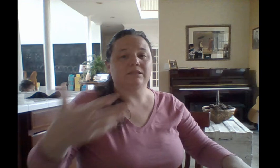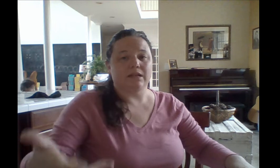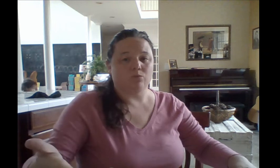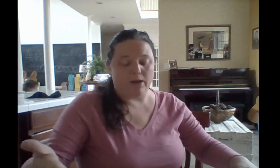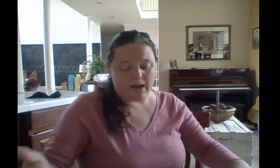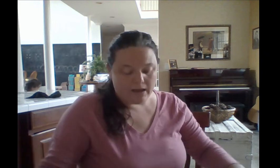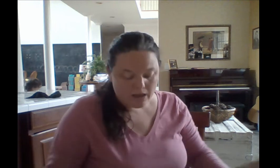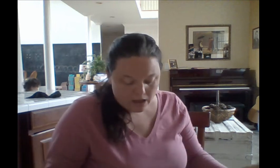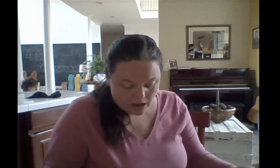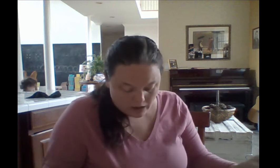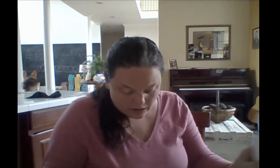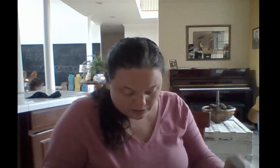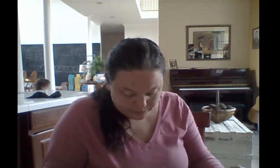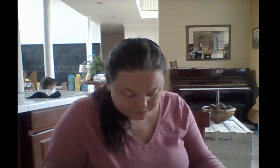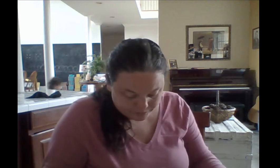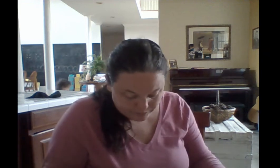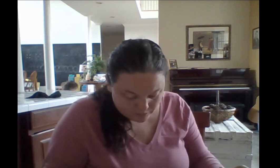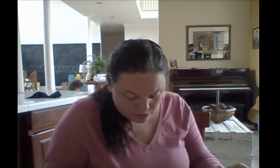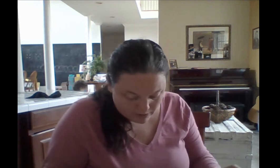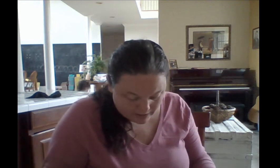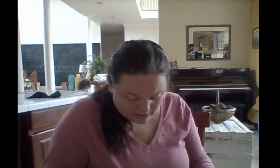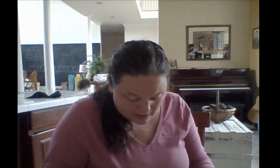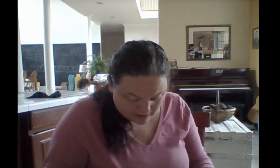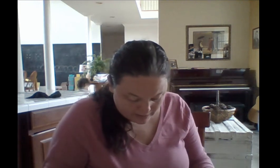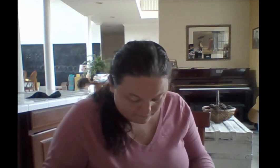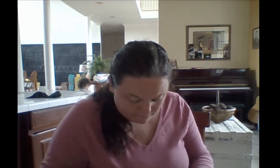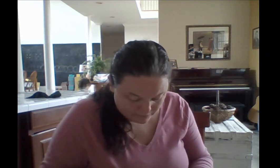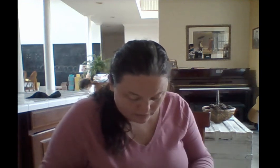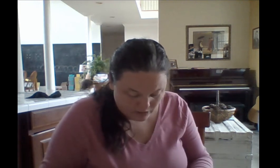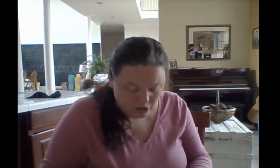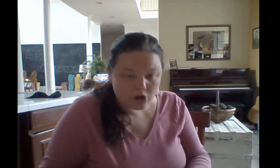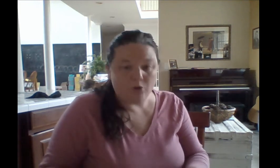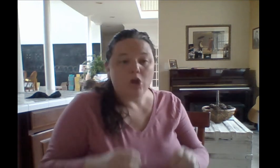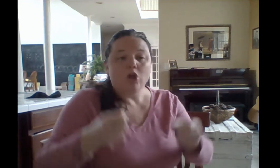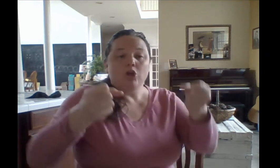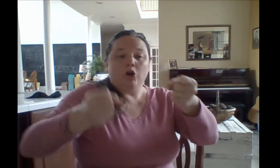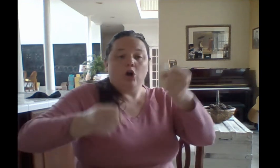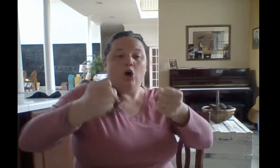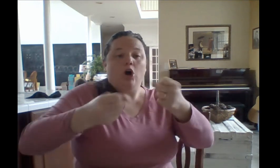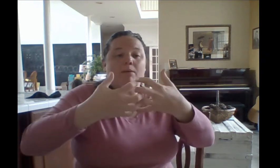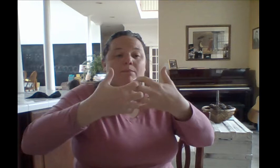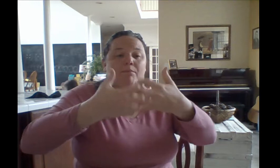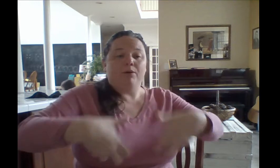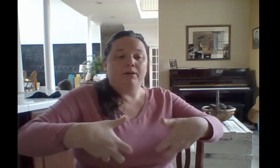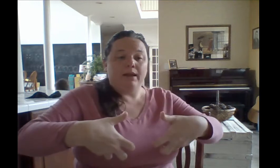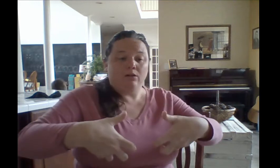says why. You might have, your car might be broke down.